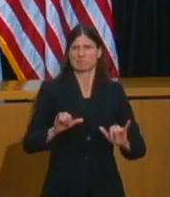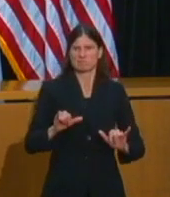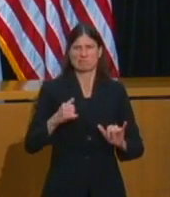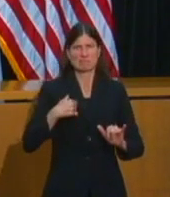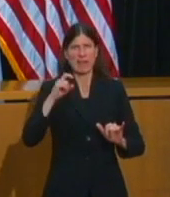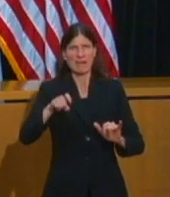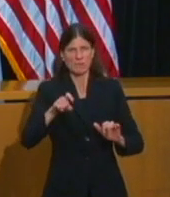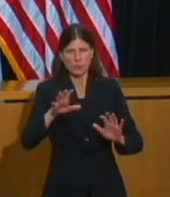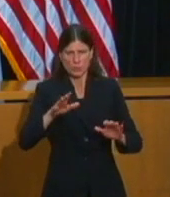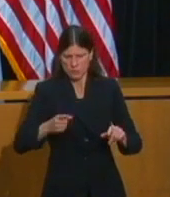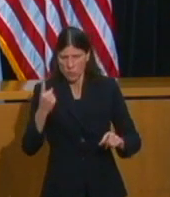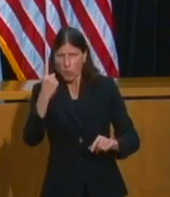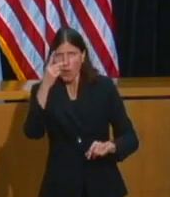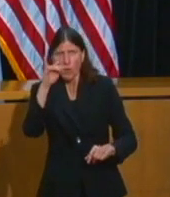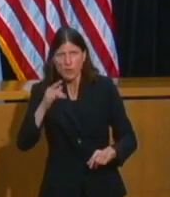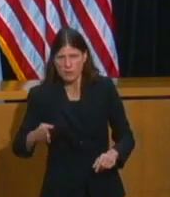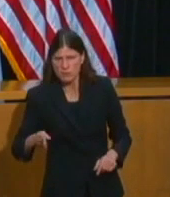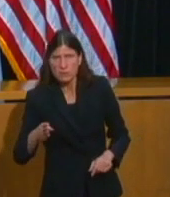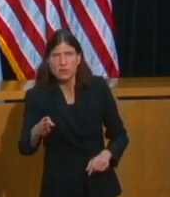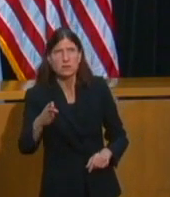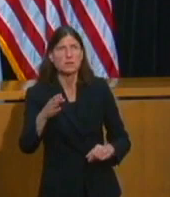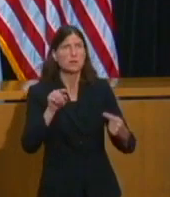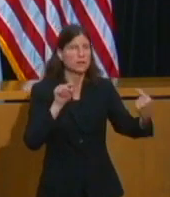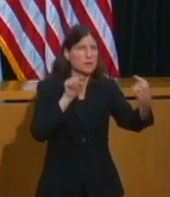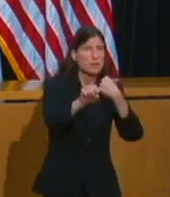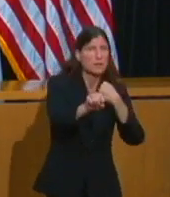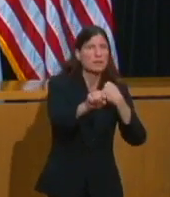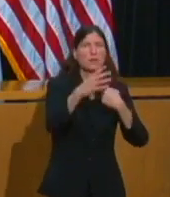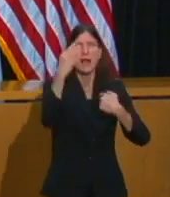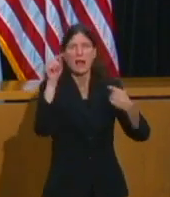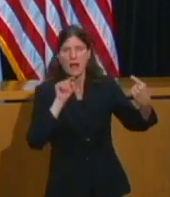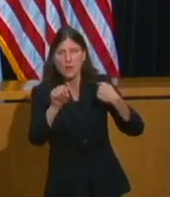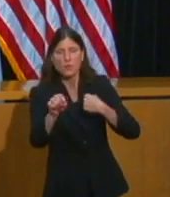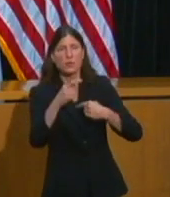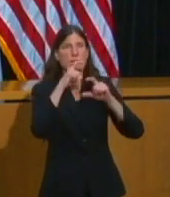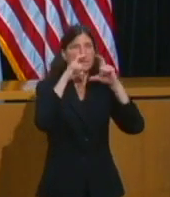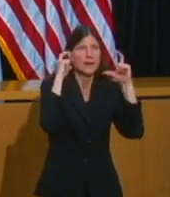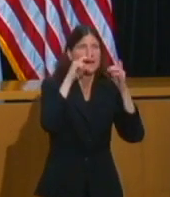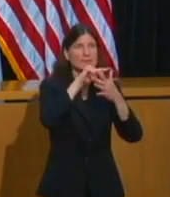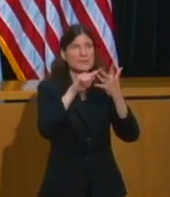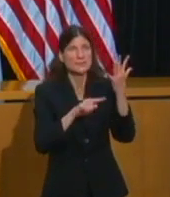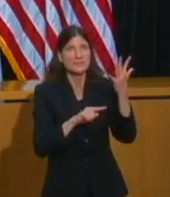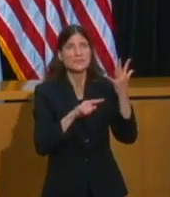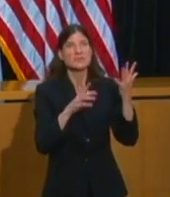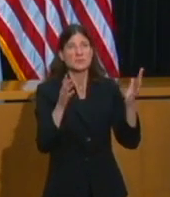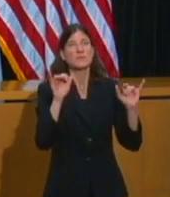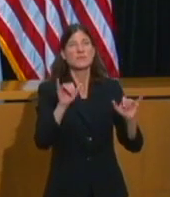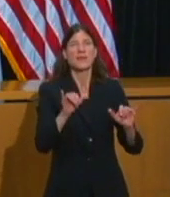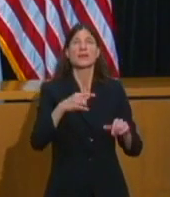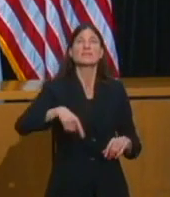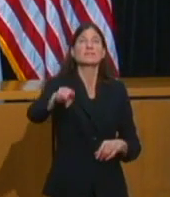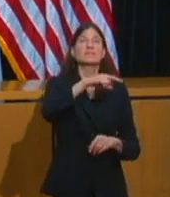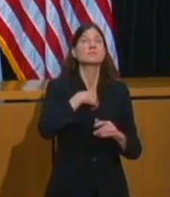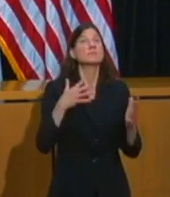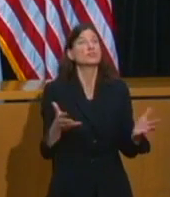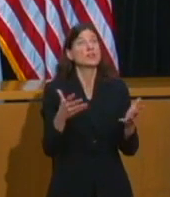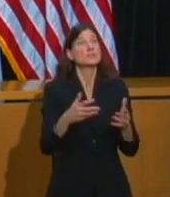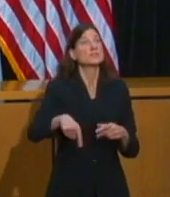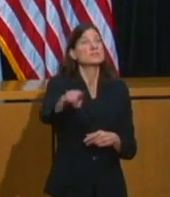in detail, and we encourage owners and operators of retail businesses to stay up to date by visiting the